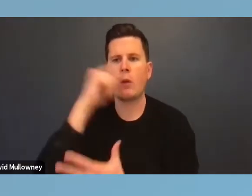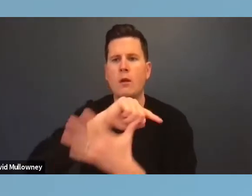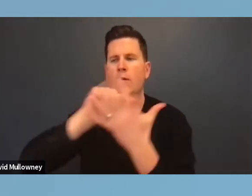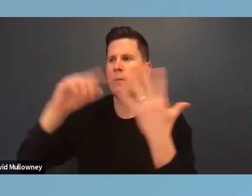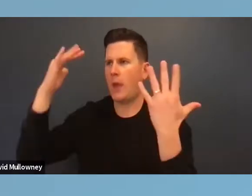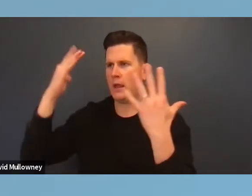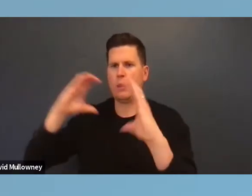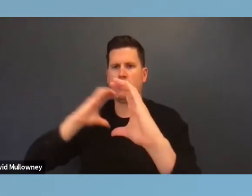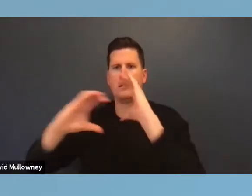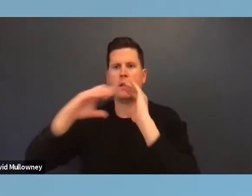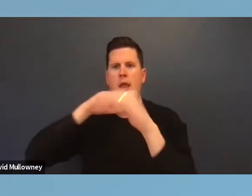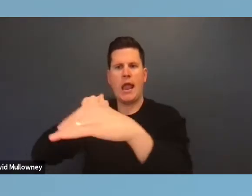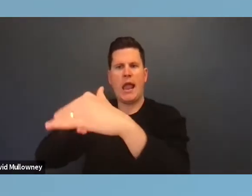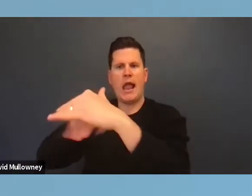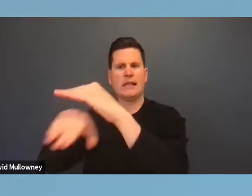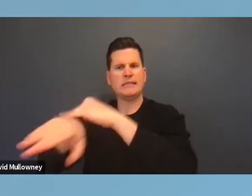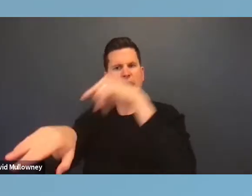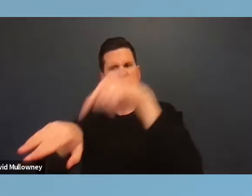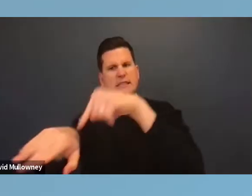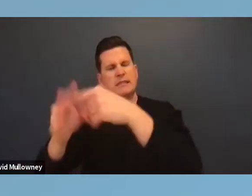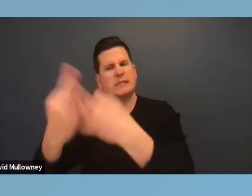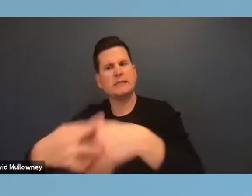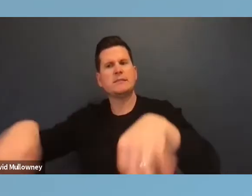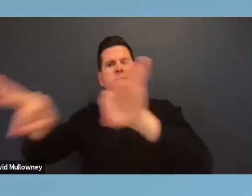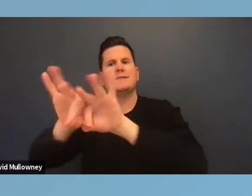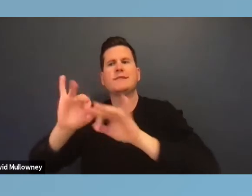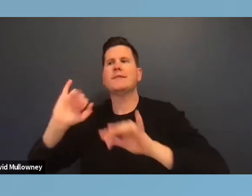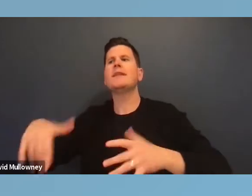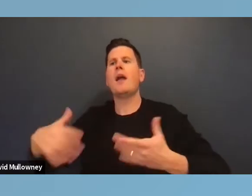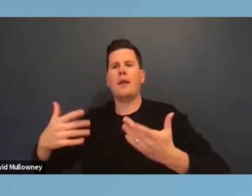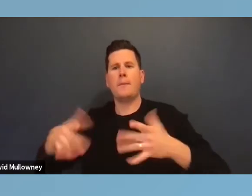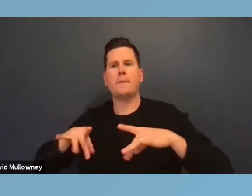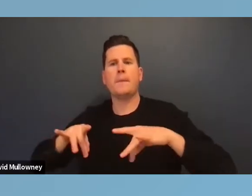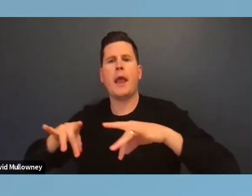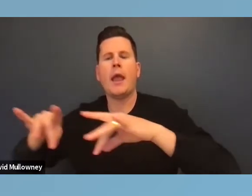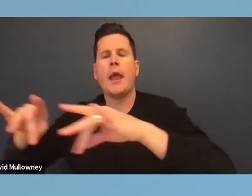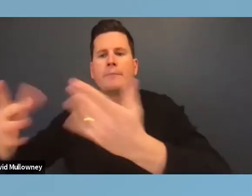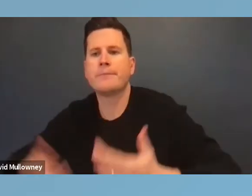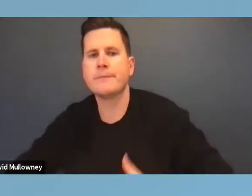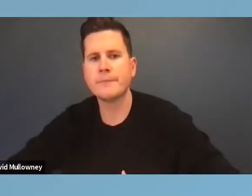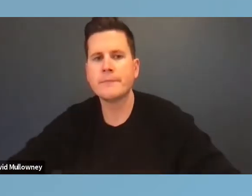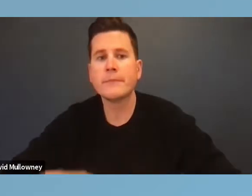can grow and succeed because access is at the key.